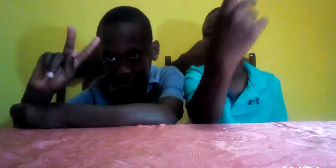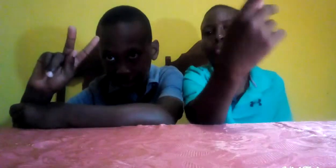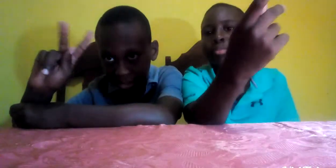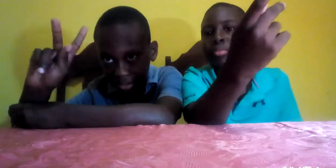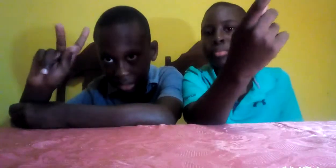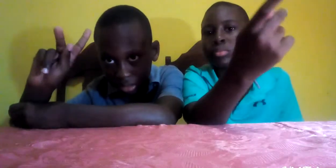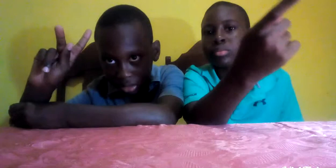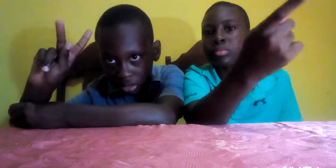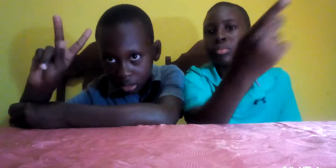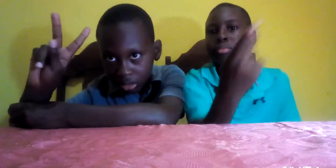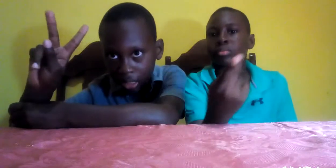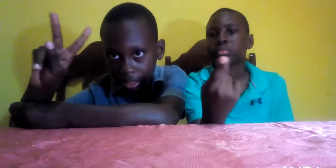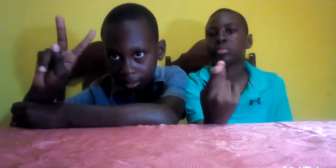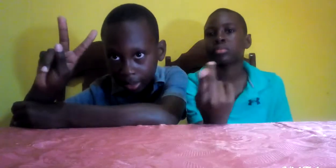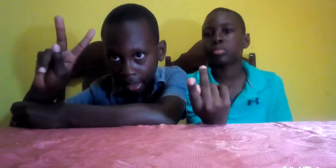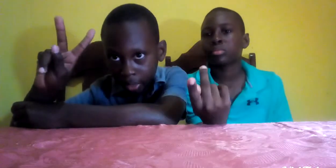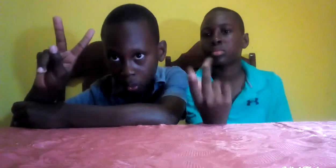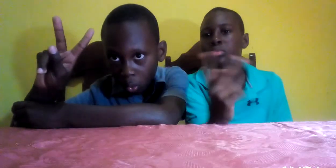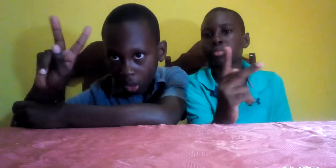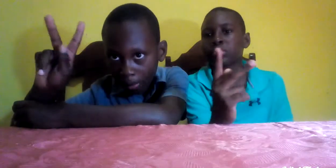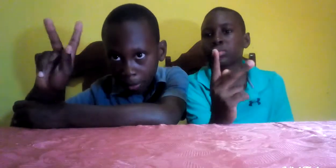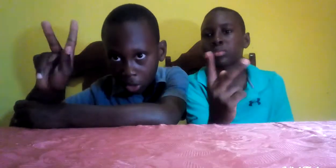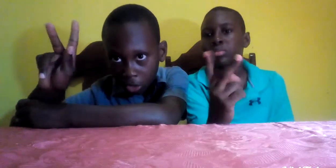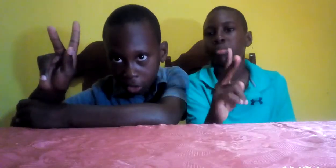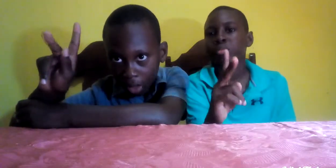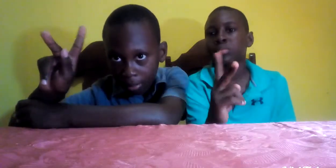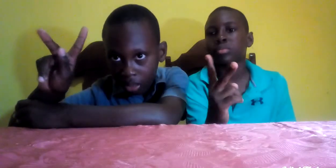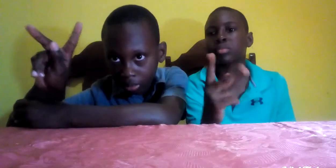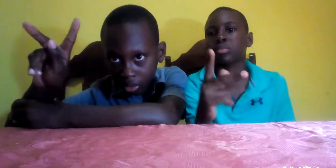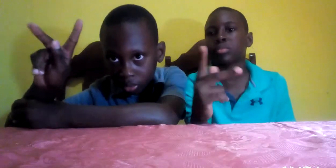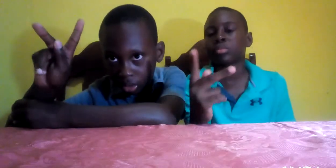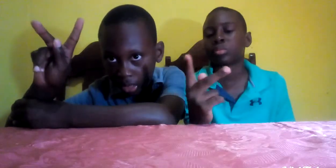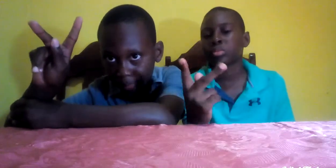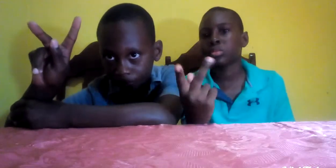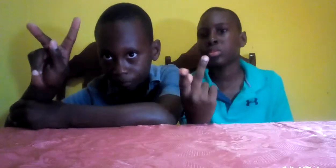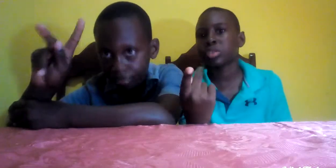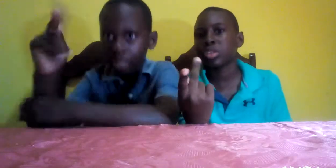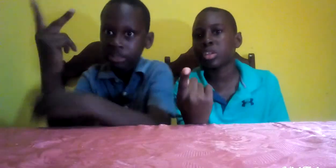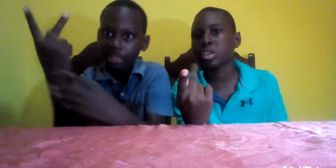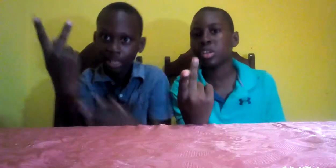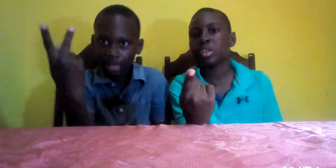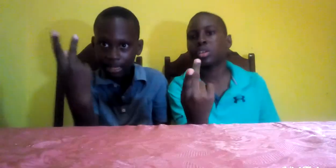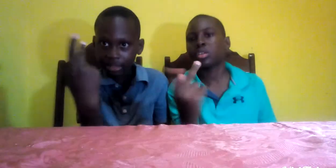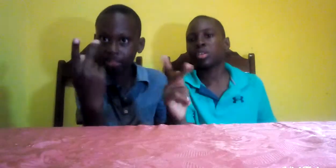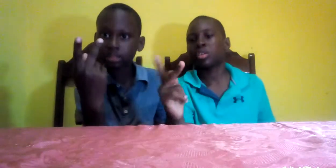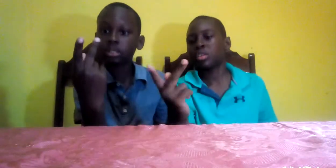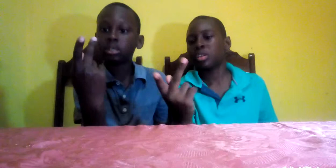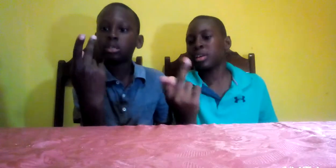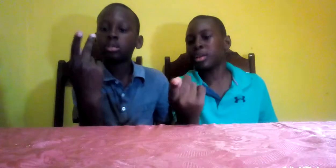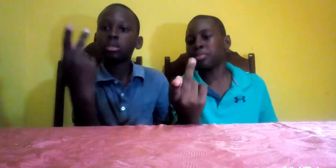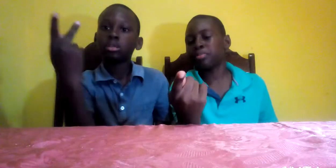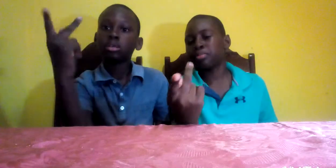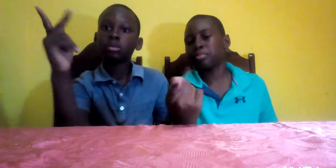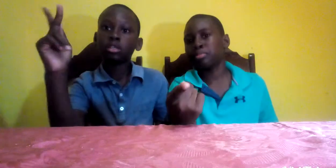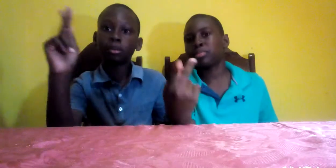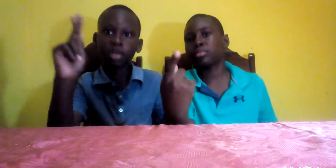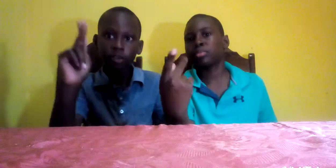this. Make a two and put your thumb in between them and set it like this. and your middle